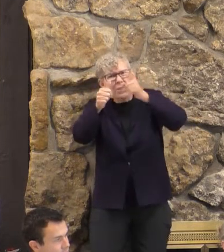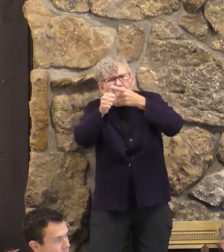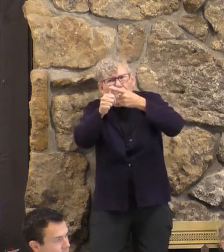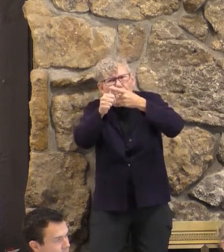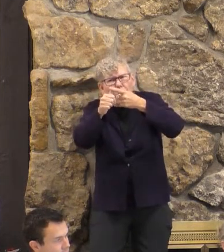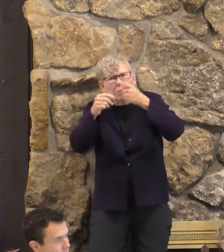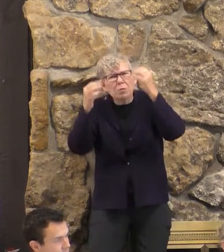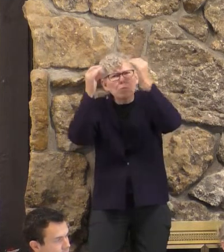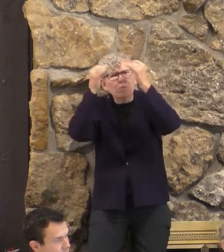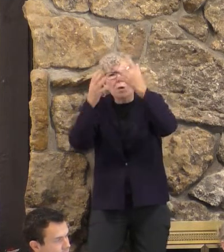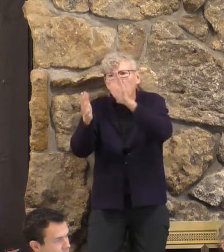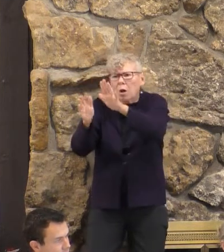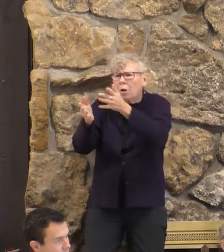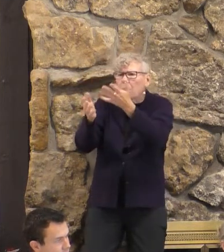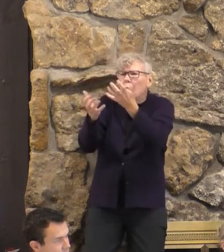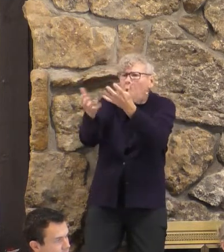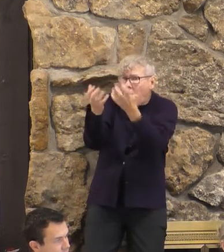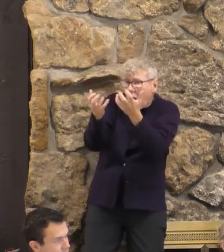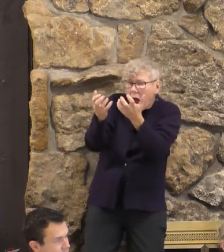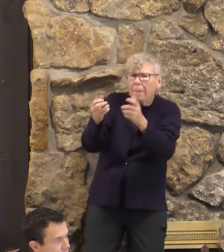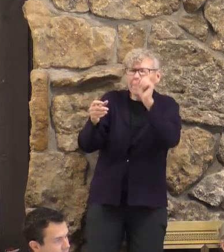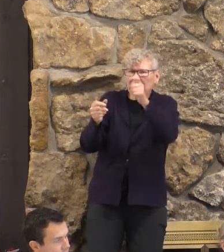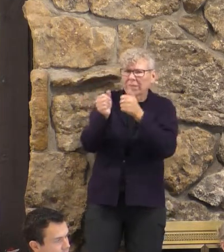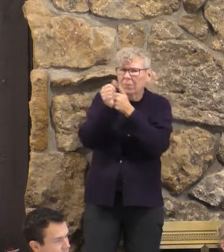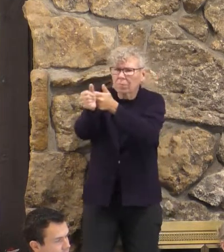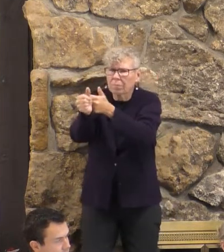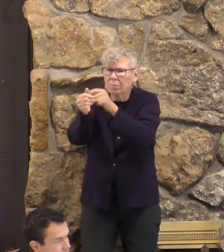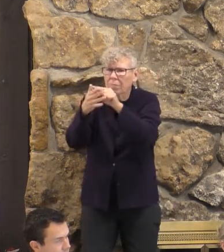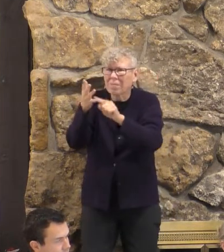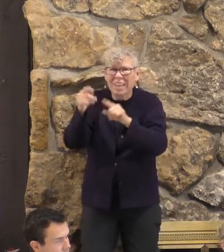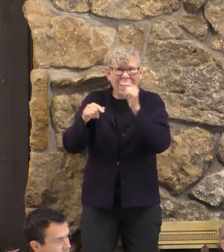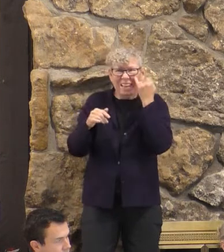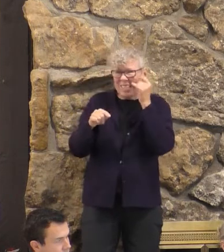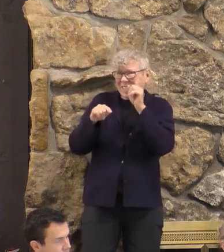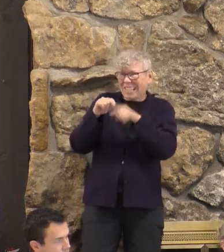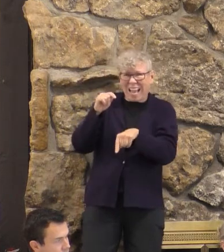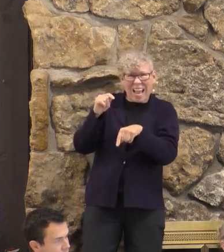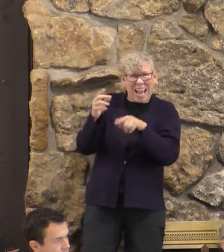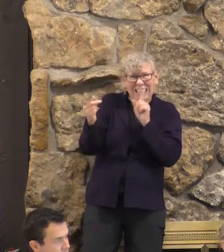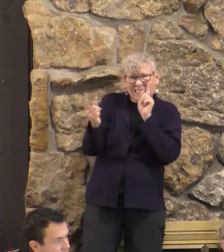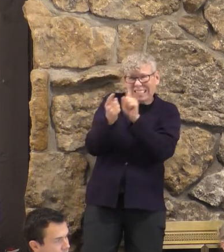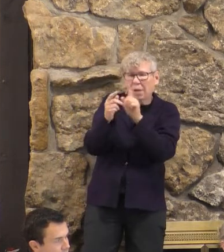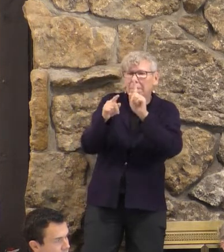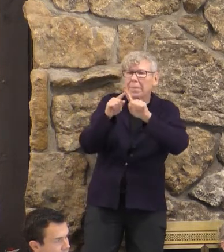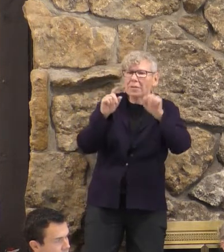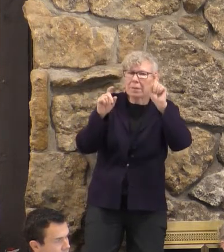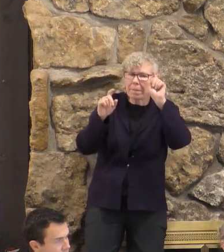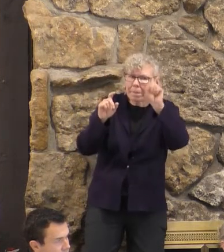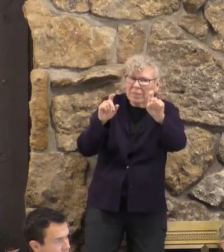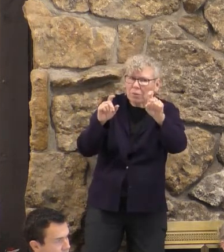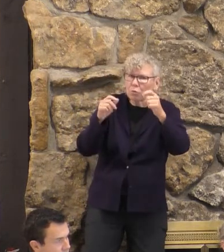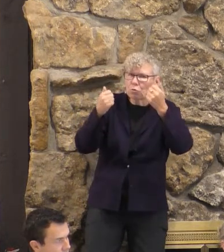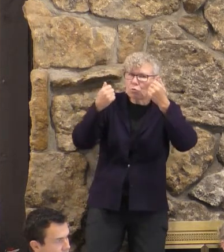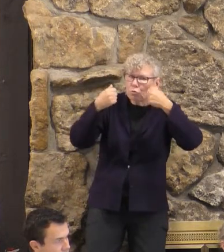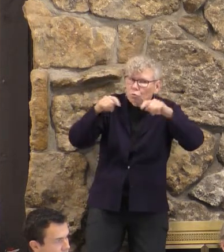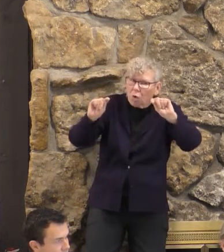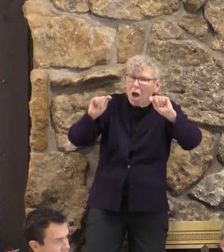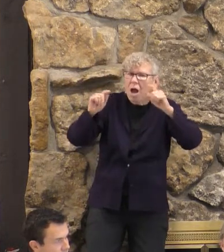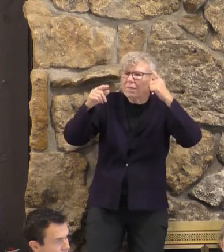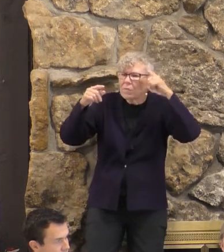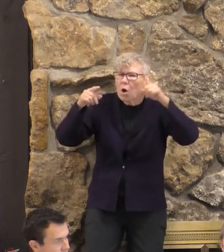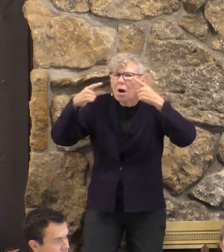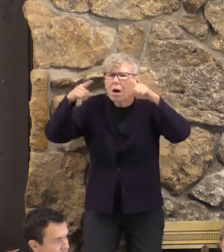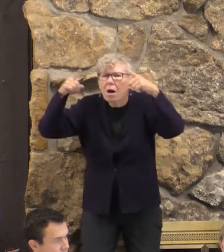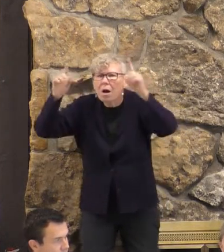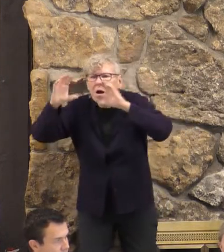you still have an obligation to provide effective communication. And if that video or interpreting machine is not going to work, then you have not provided